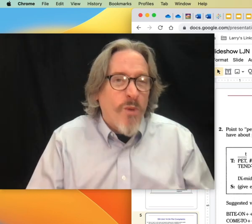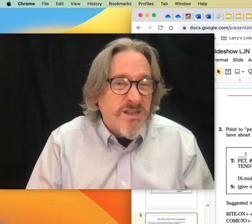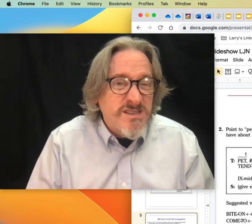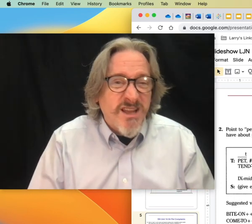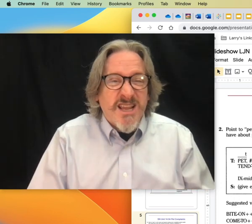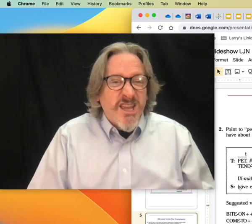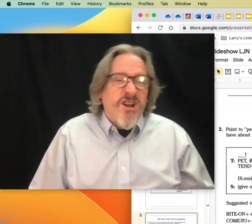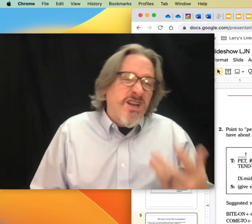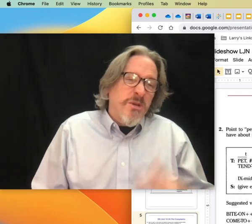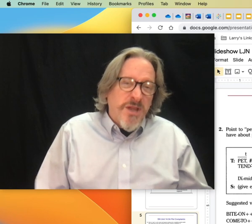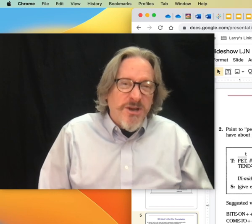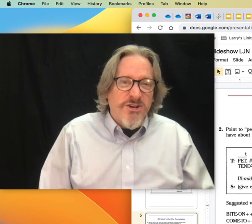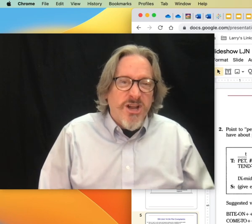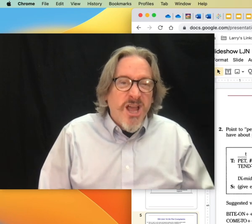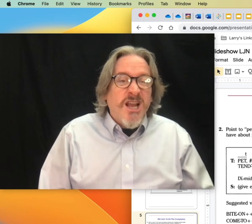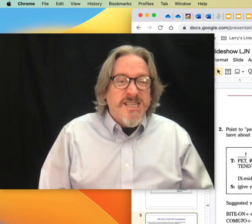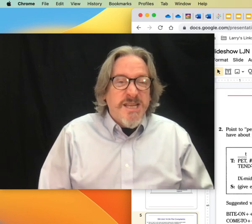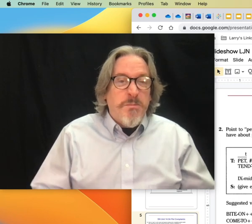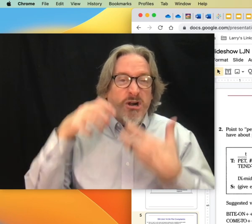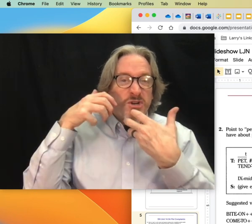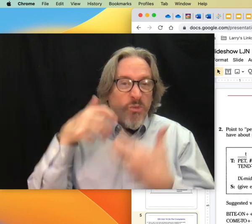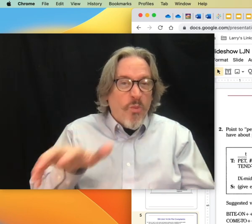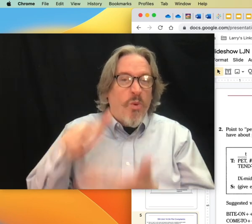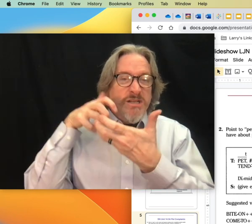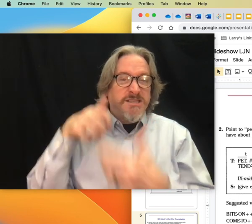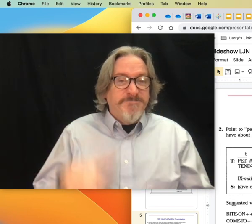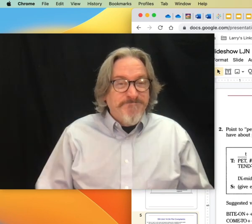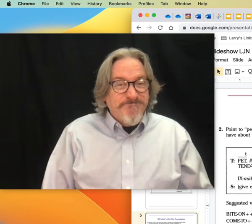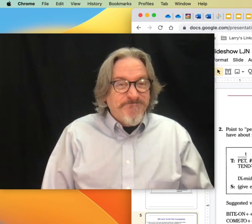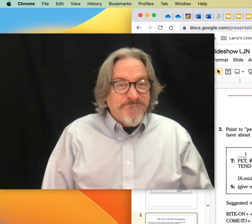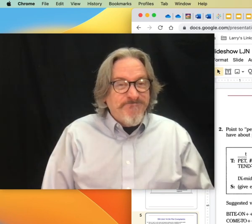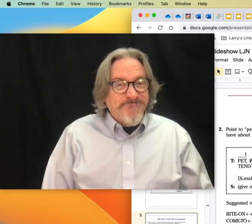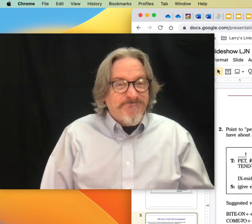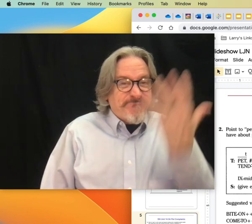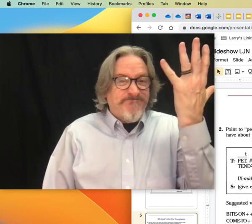wouldn't do it once. Like, you're not going to complain about your dog because he barked once.